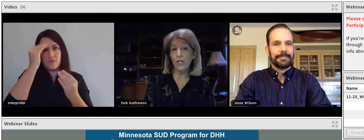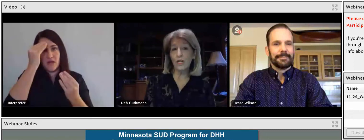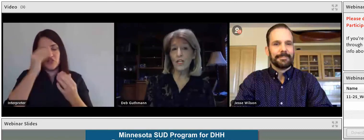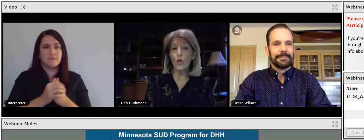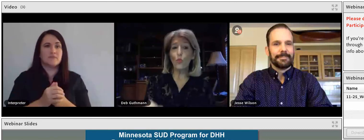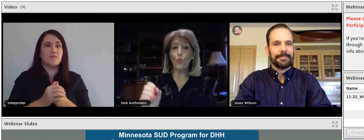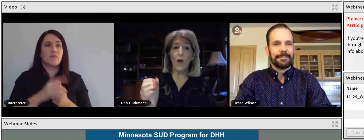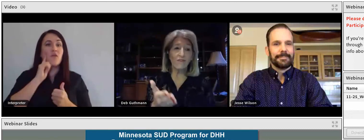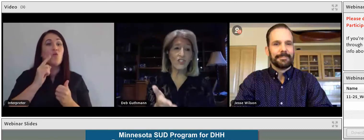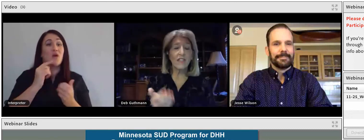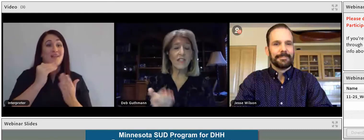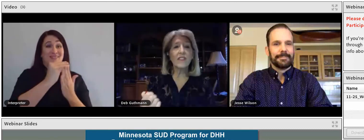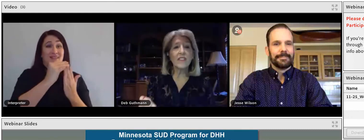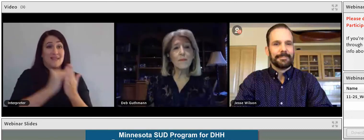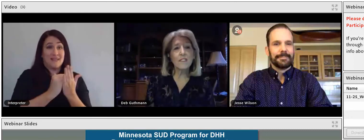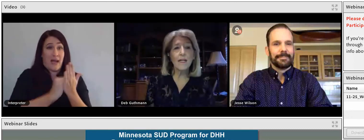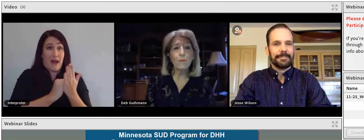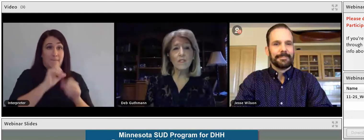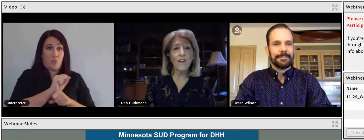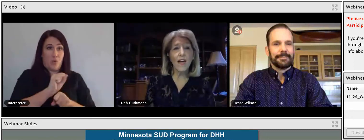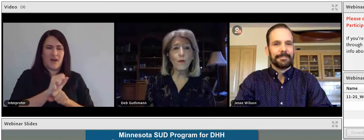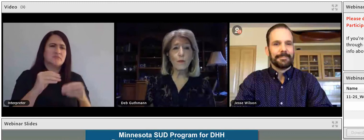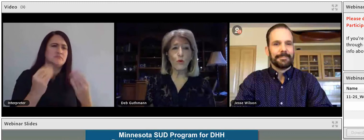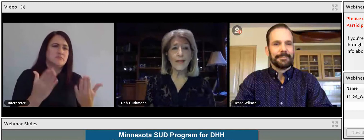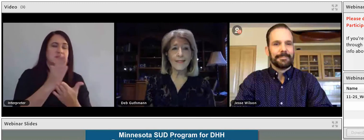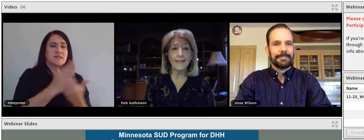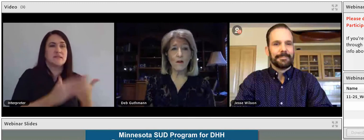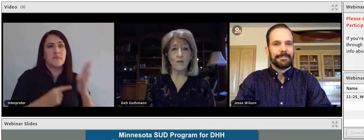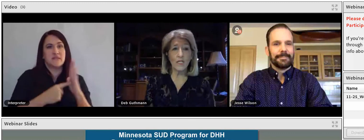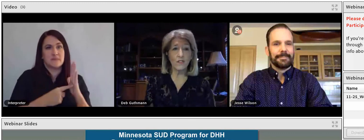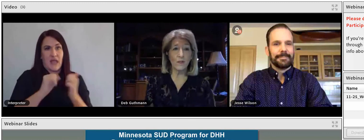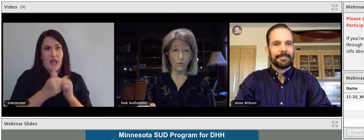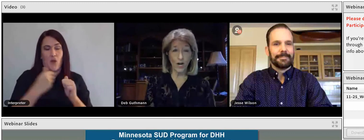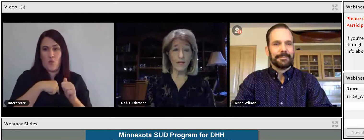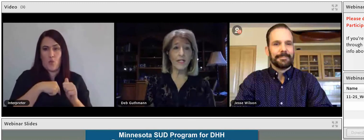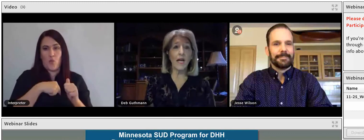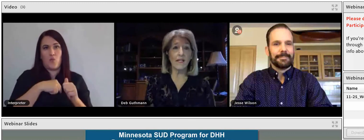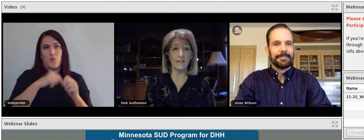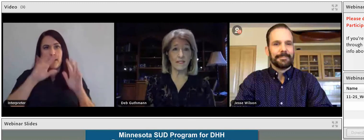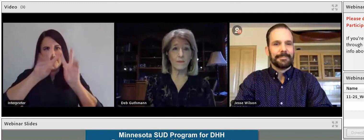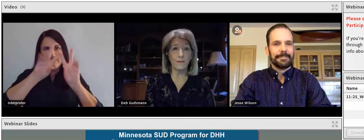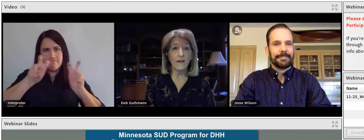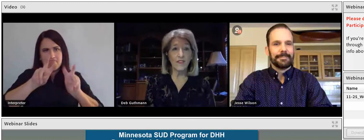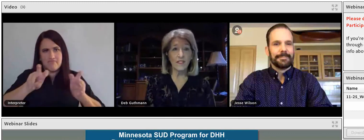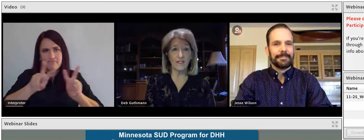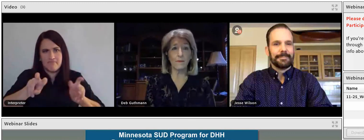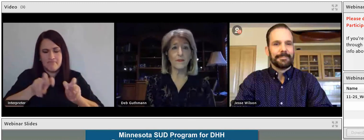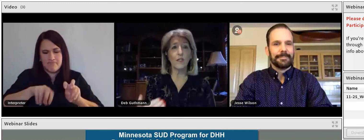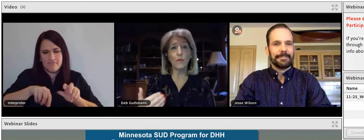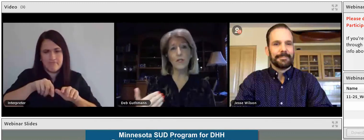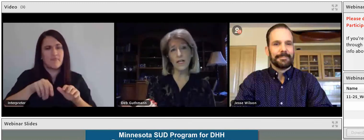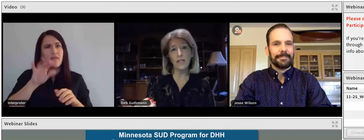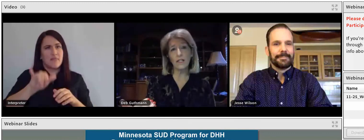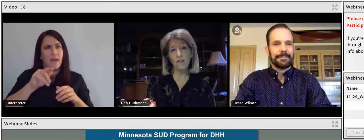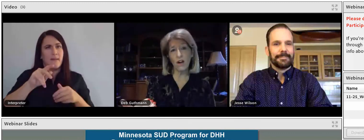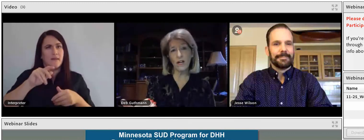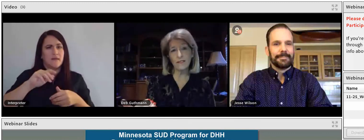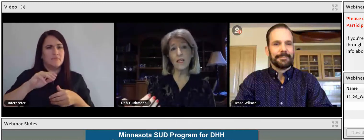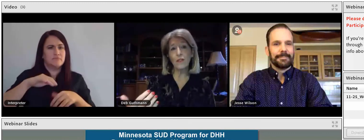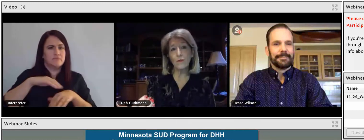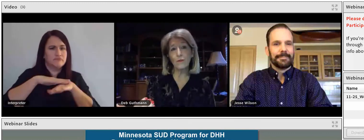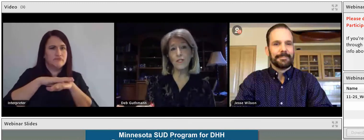of the step work, I've just given some examples of how we break down into the primary concepts of the steps that we try